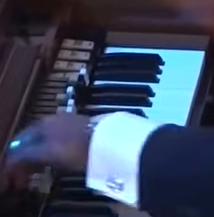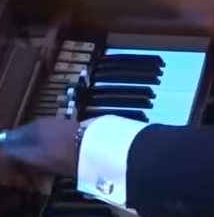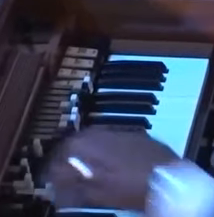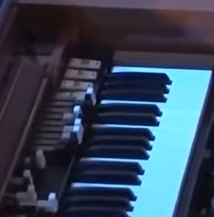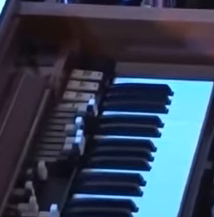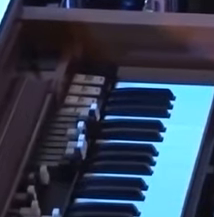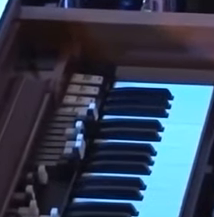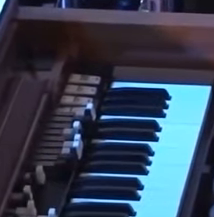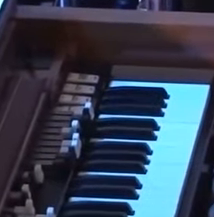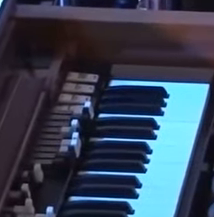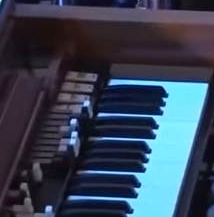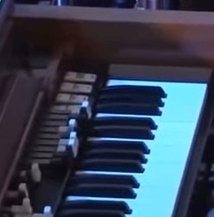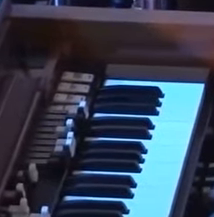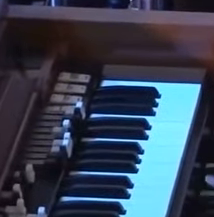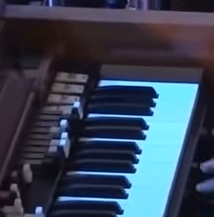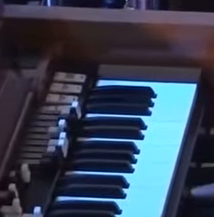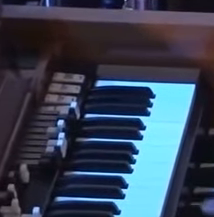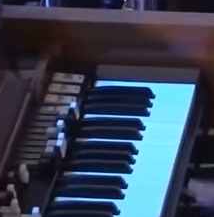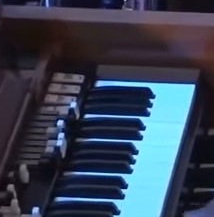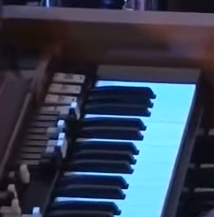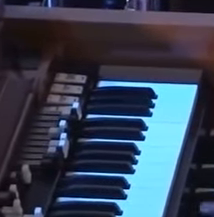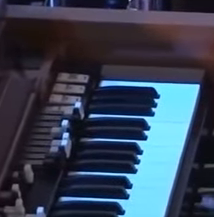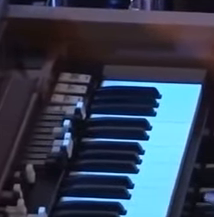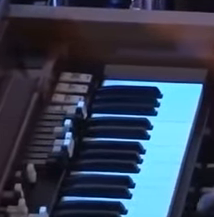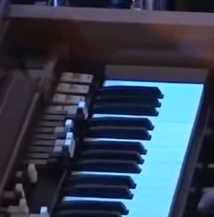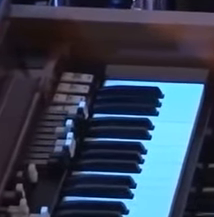of love by